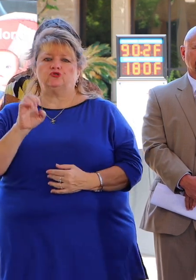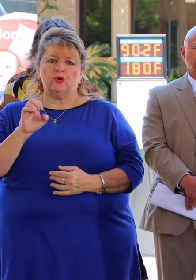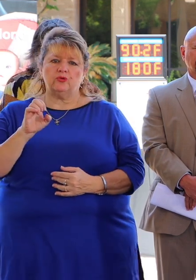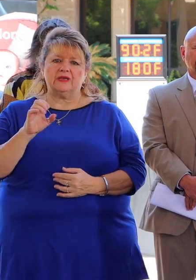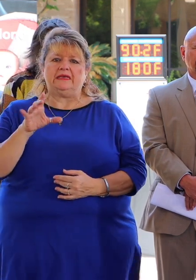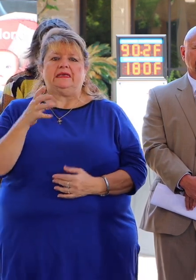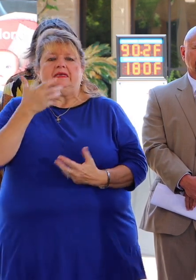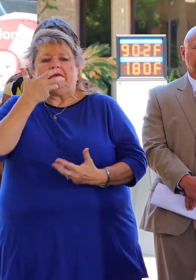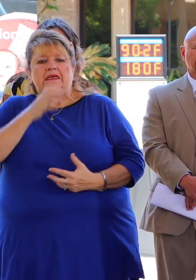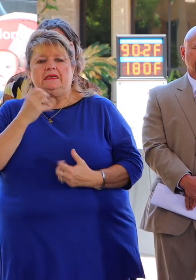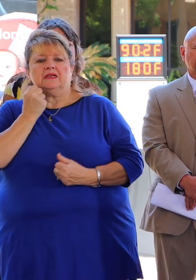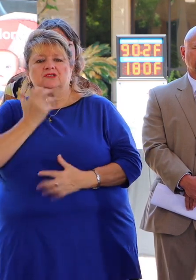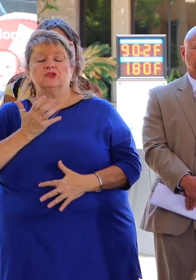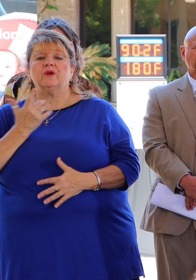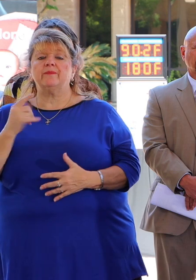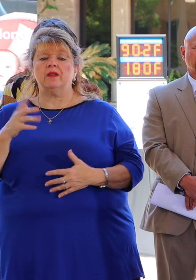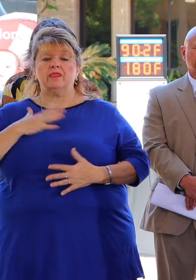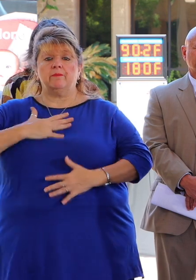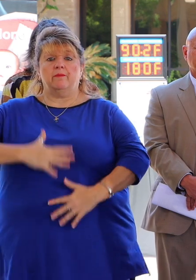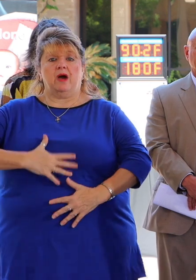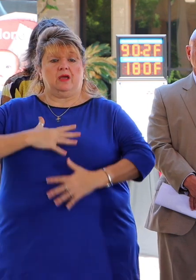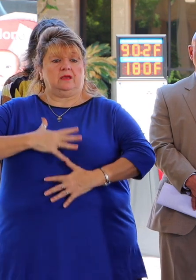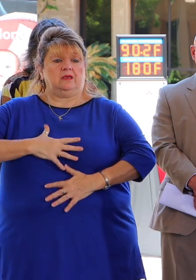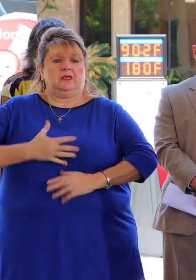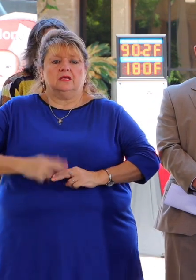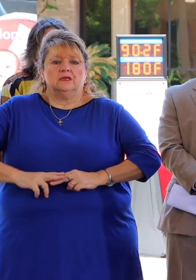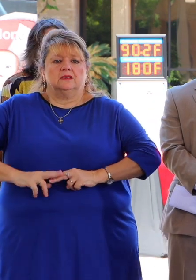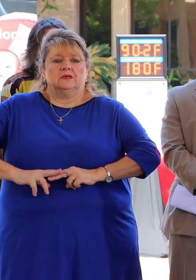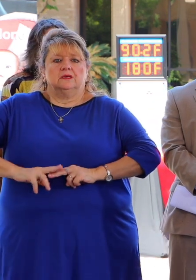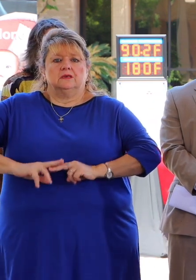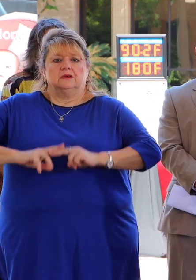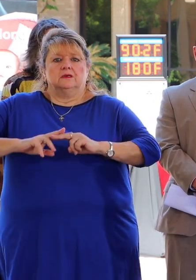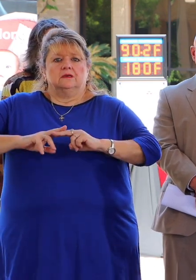What happens? The body temperature heats up,